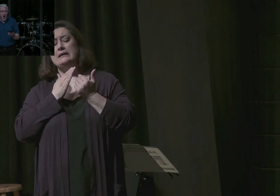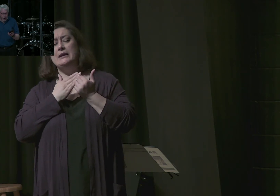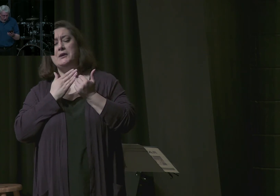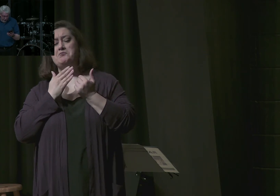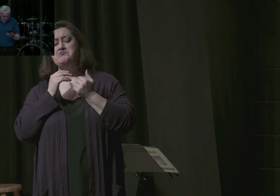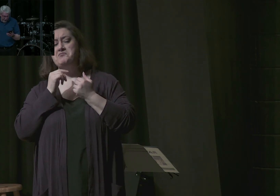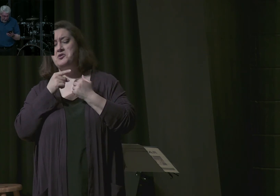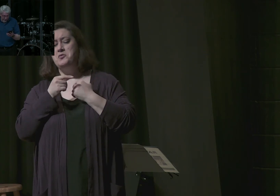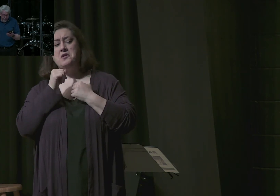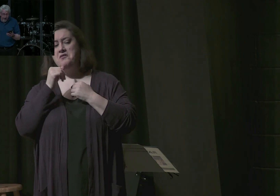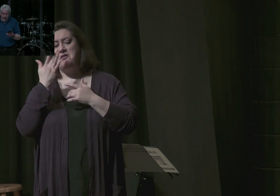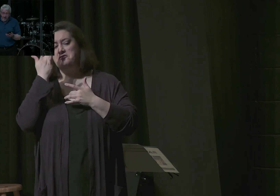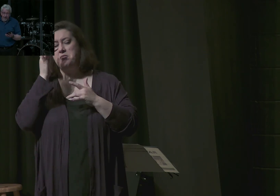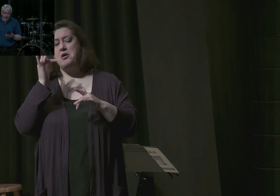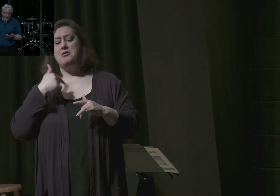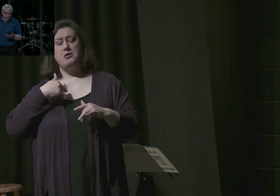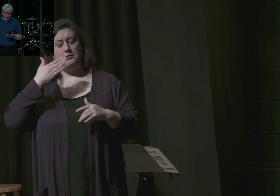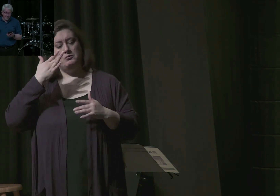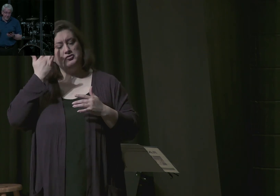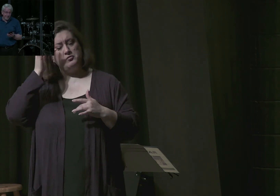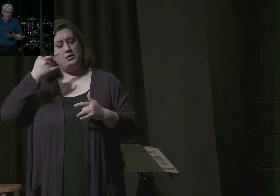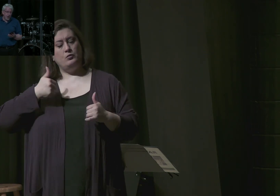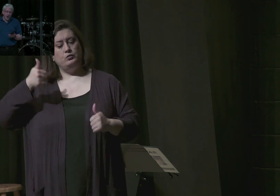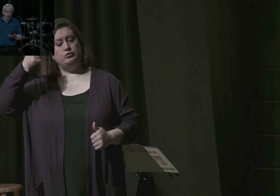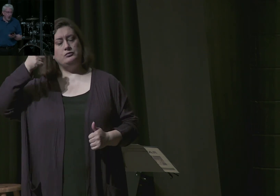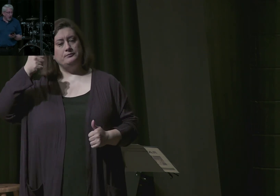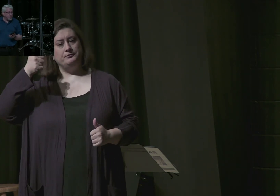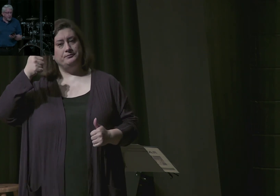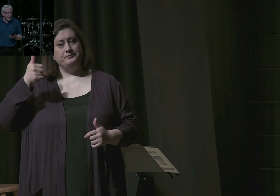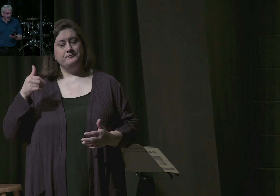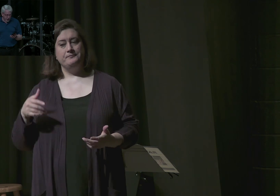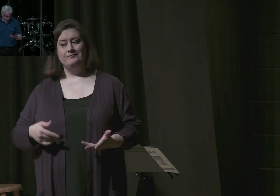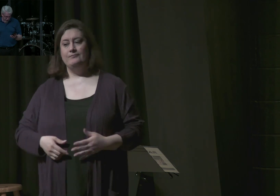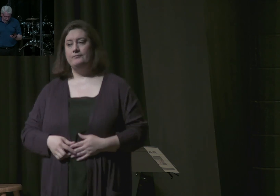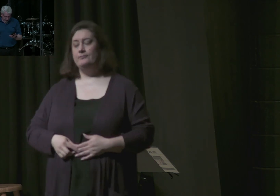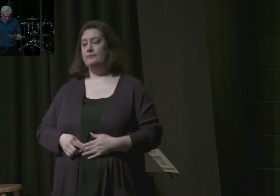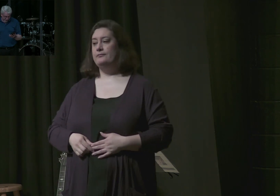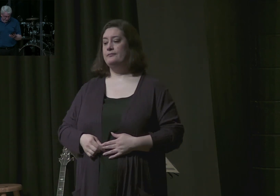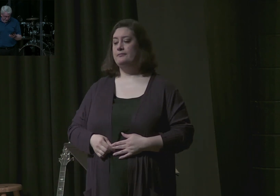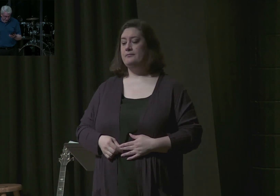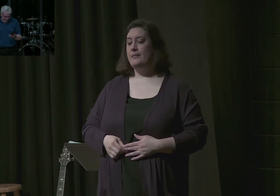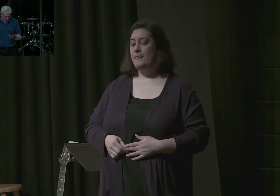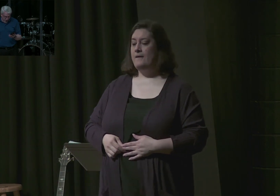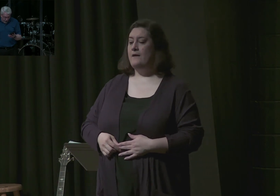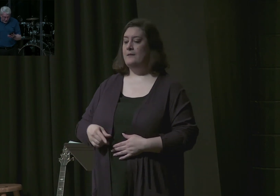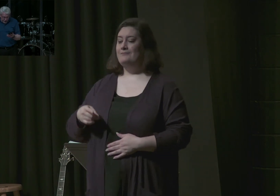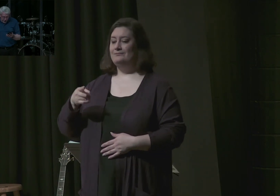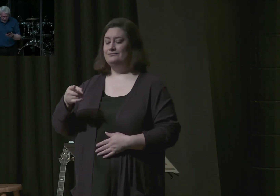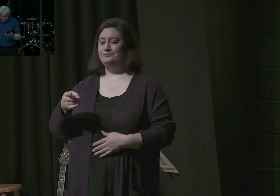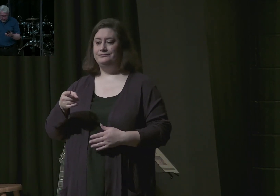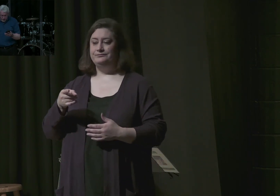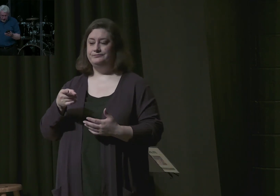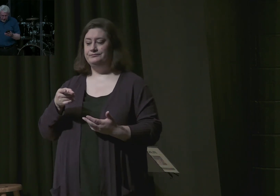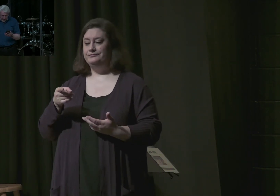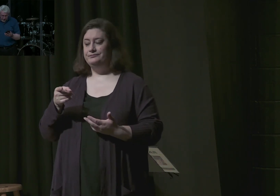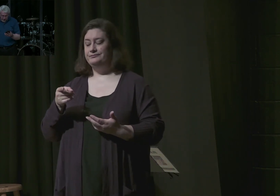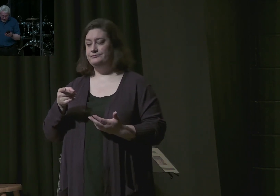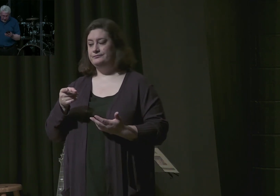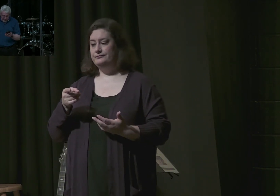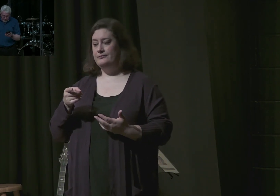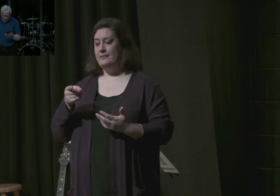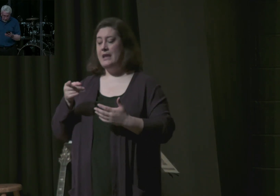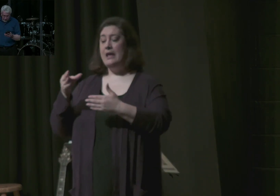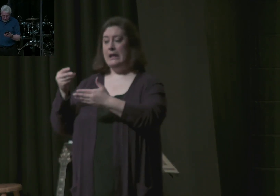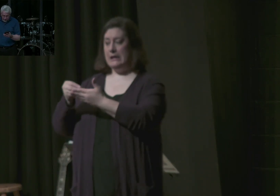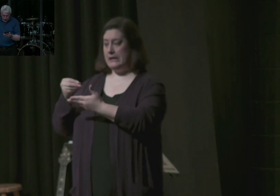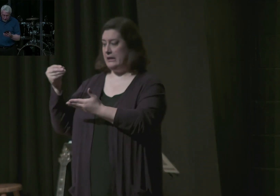easy mark. Laban, not so much. Well, to shield them from Jacob, he